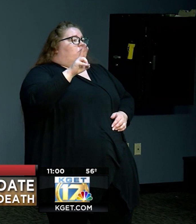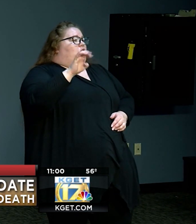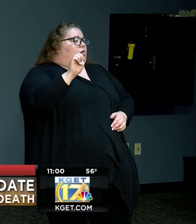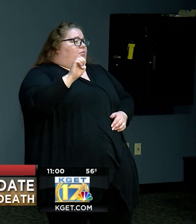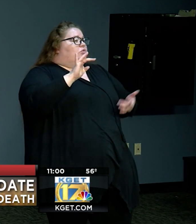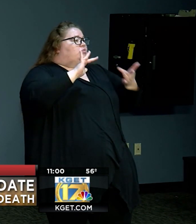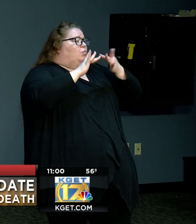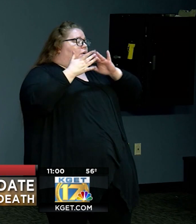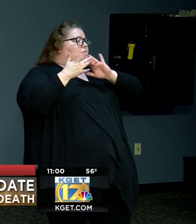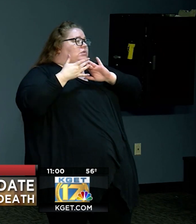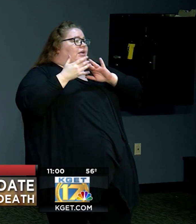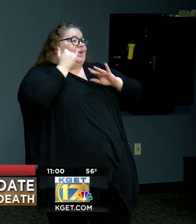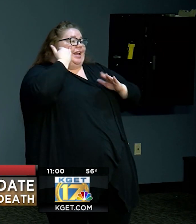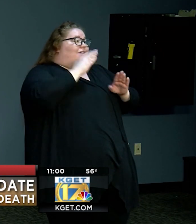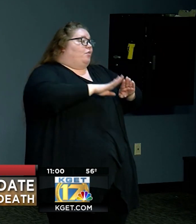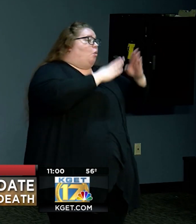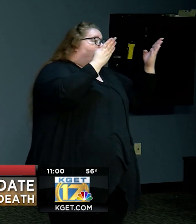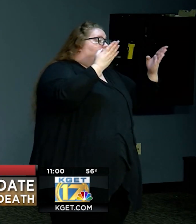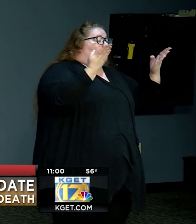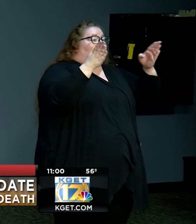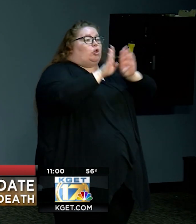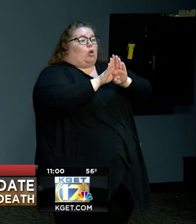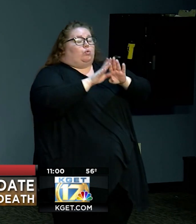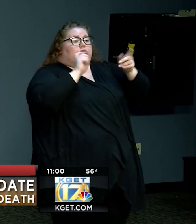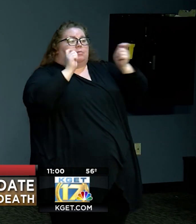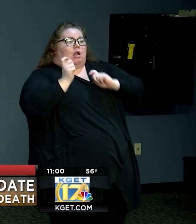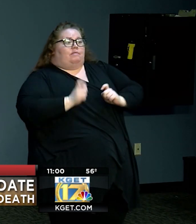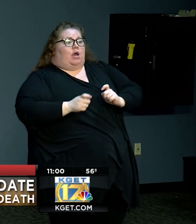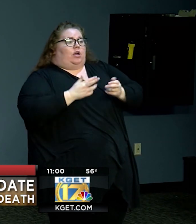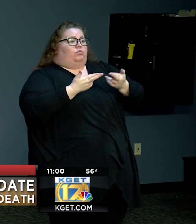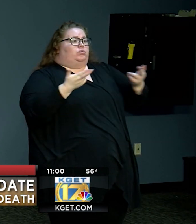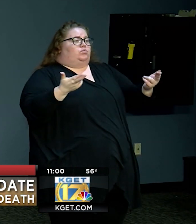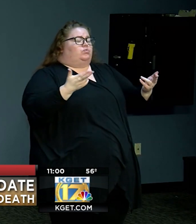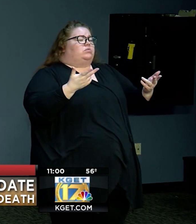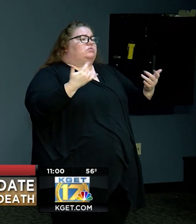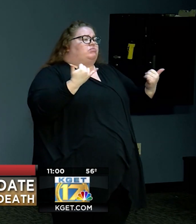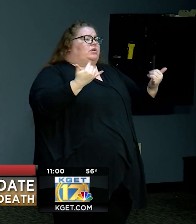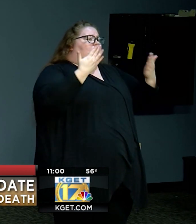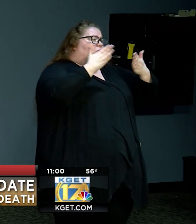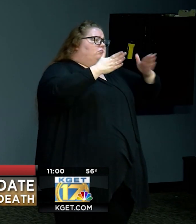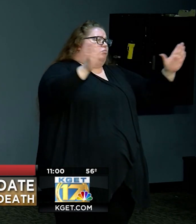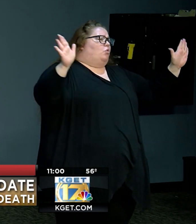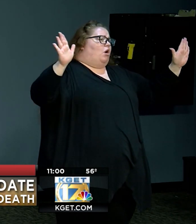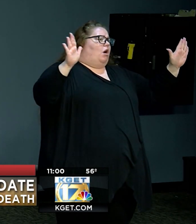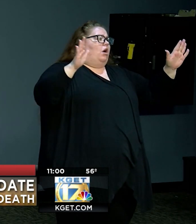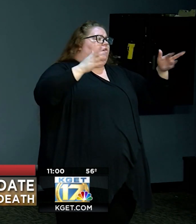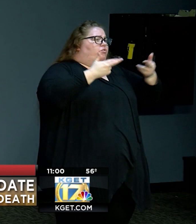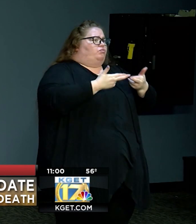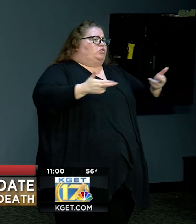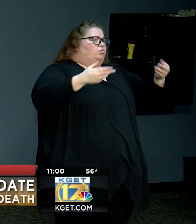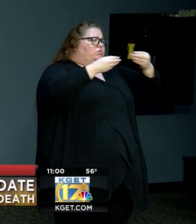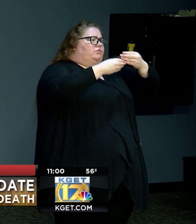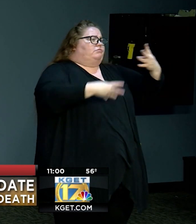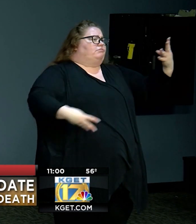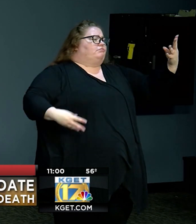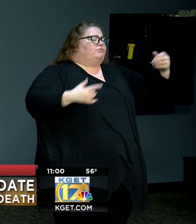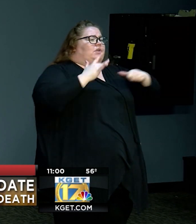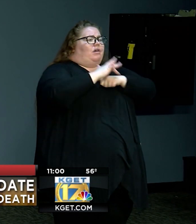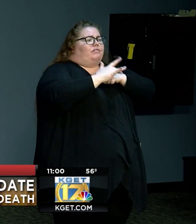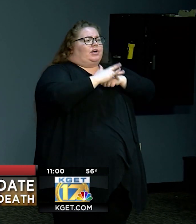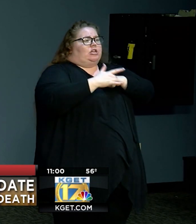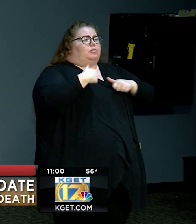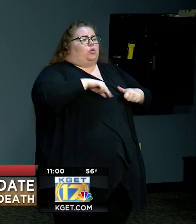or if they have modified services. So it is a fairly broad range of resources that are available that we're just trying to help